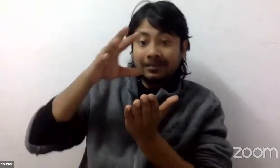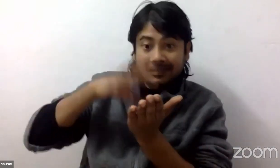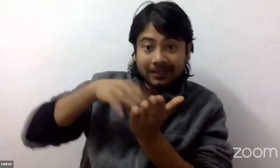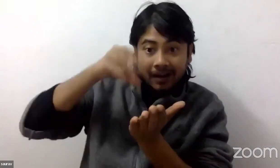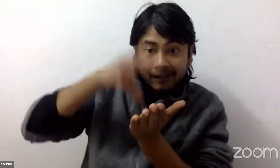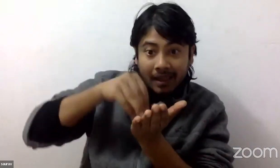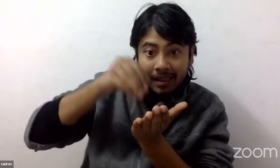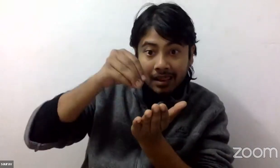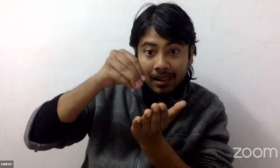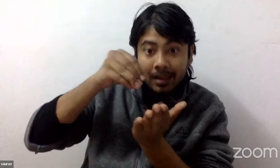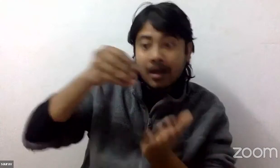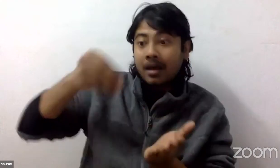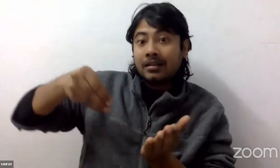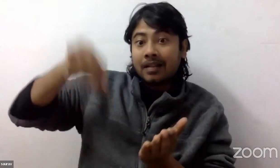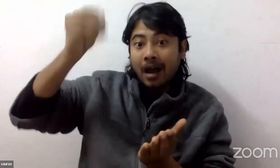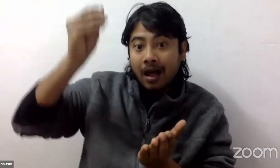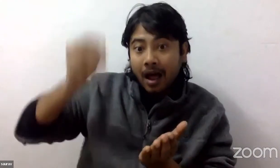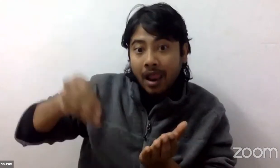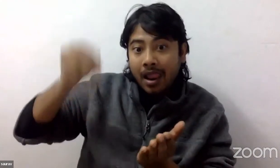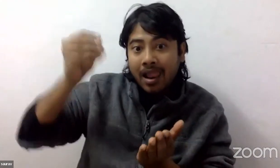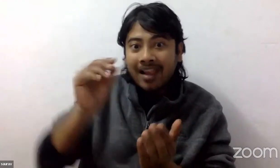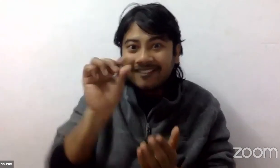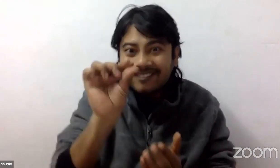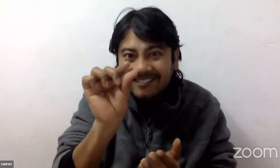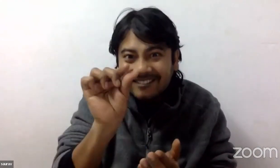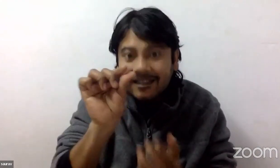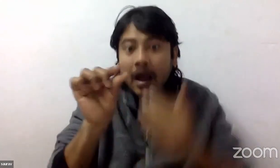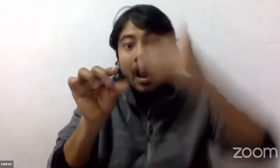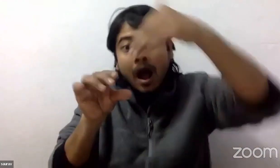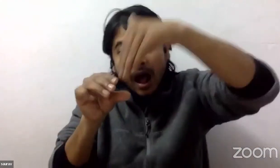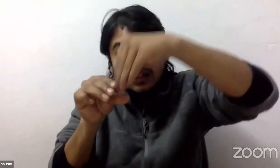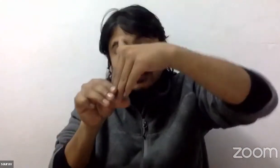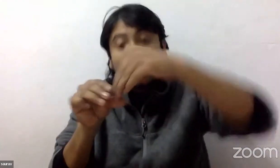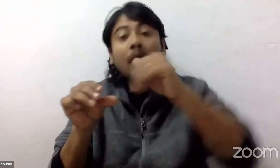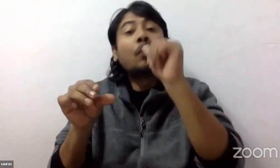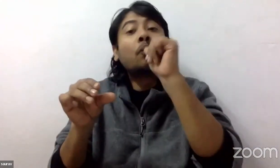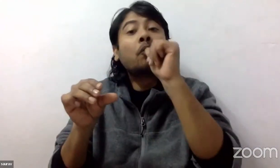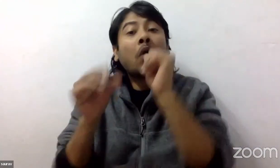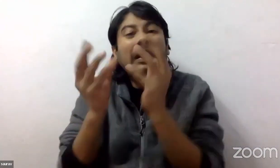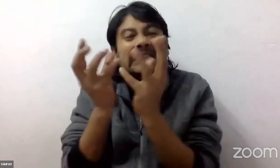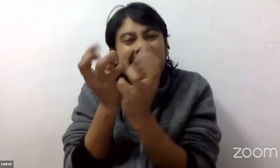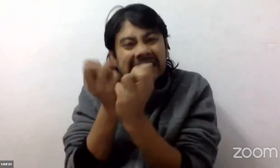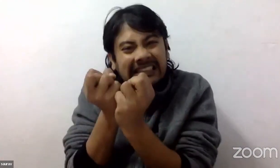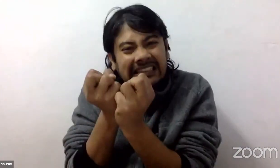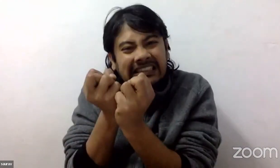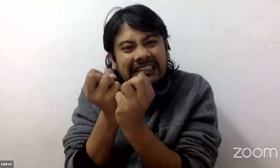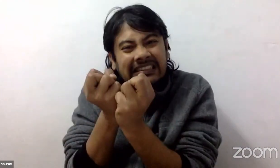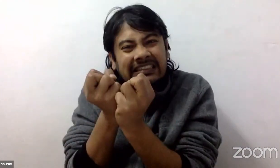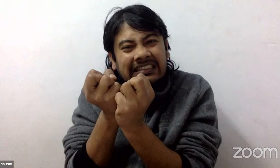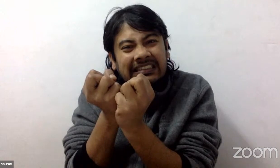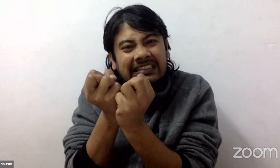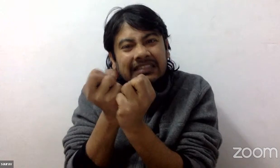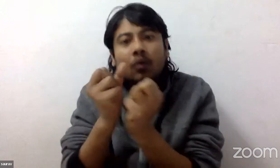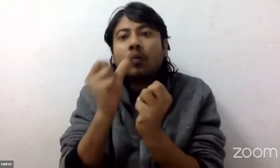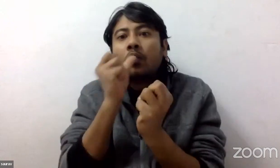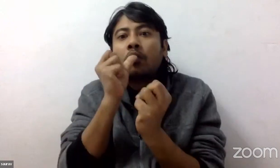retain water in them. They do not release water. They just, they retain water